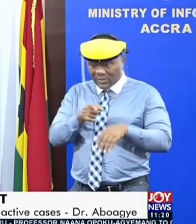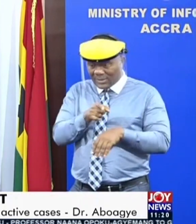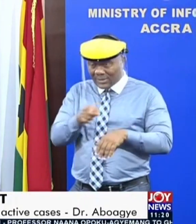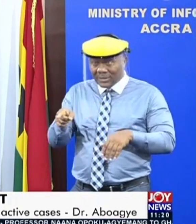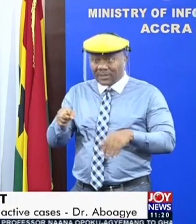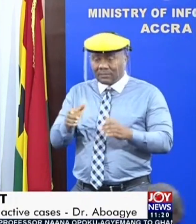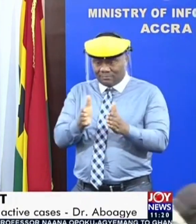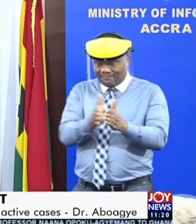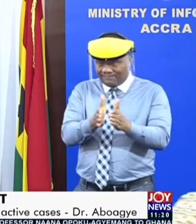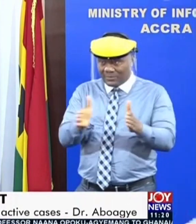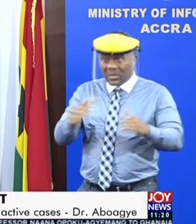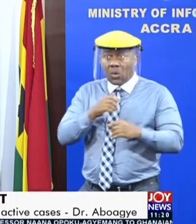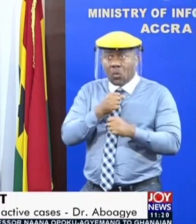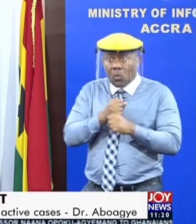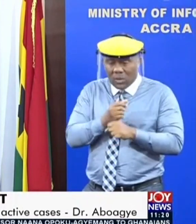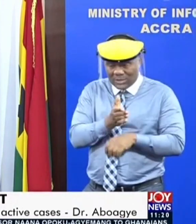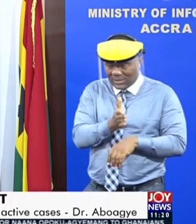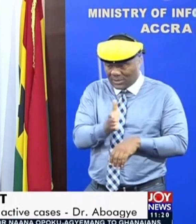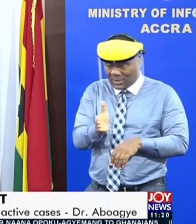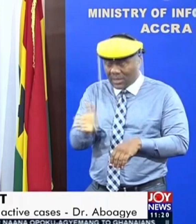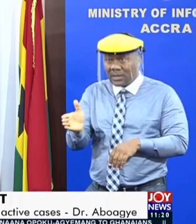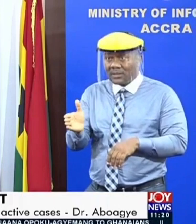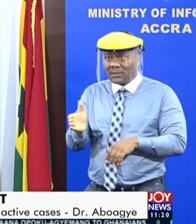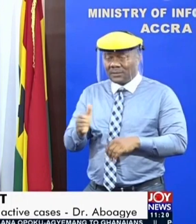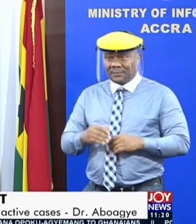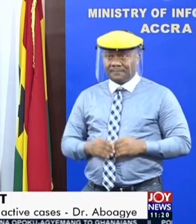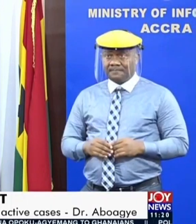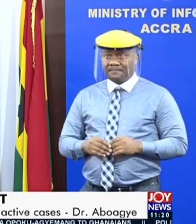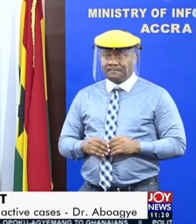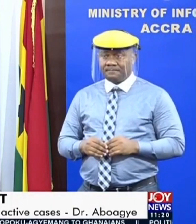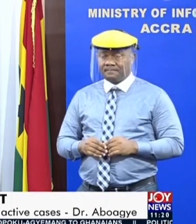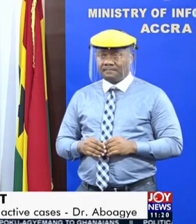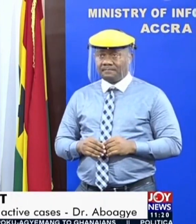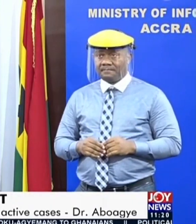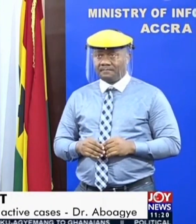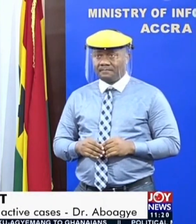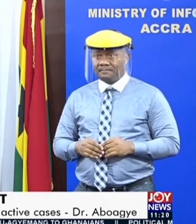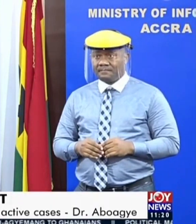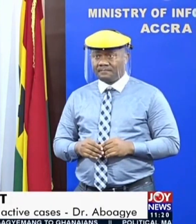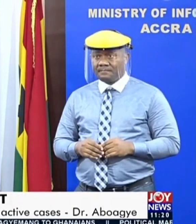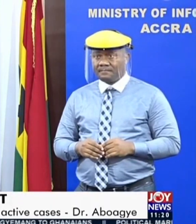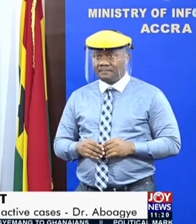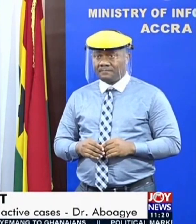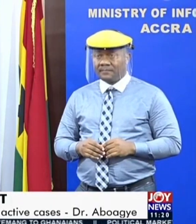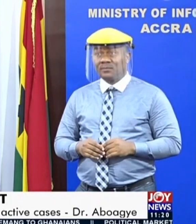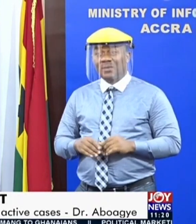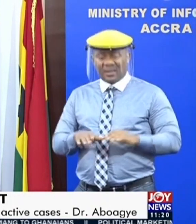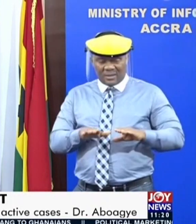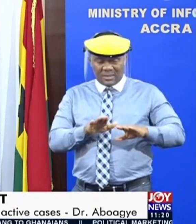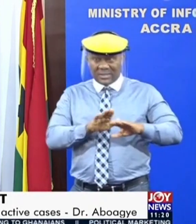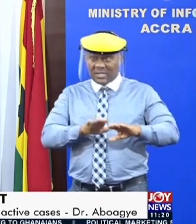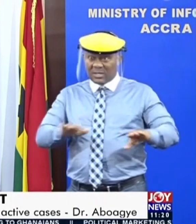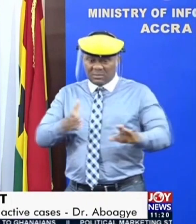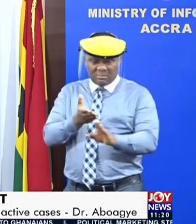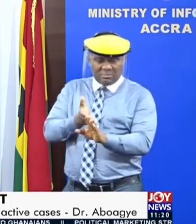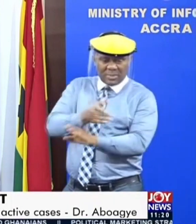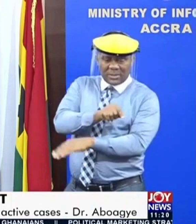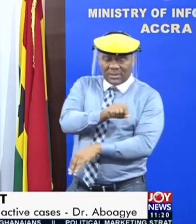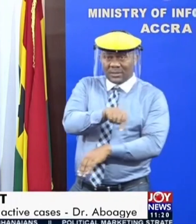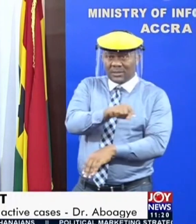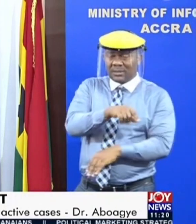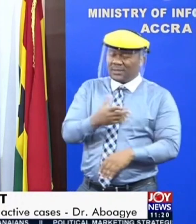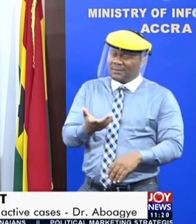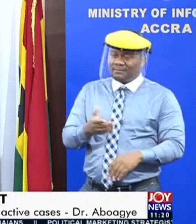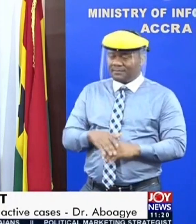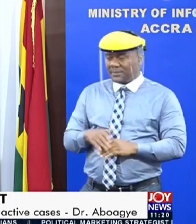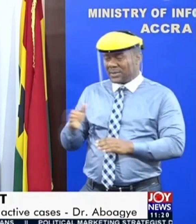that they become more careful. We have a relatively low incidence in children and the